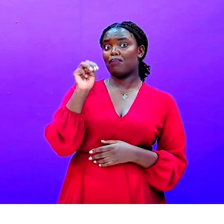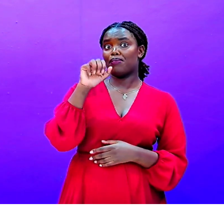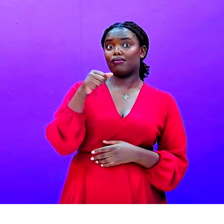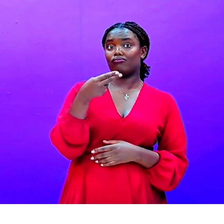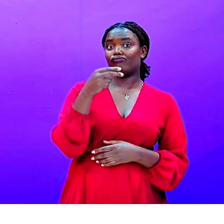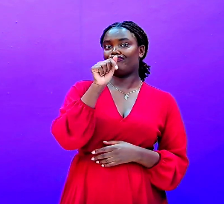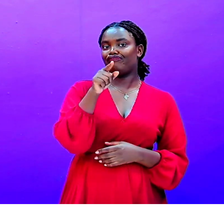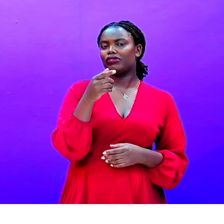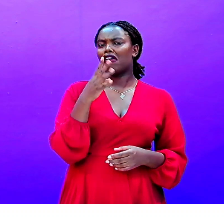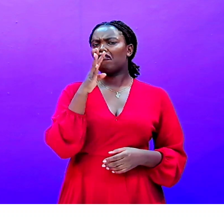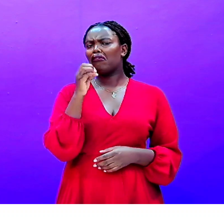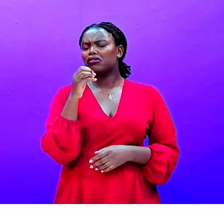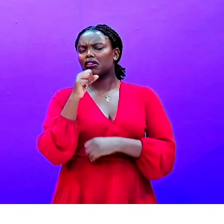On other news,